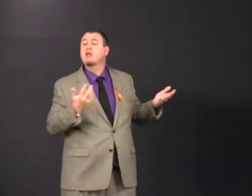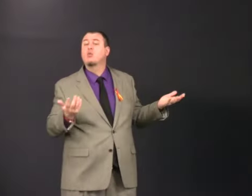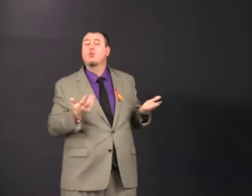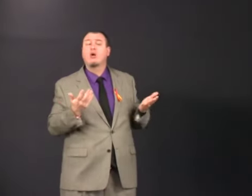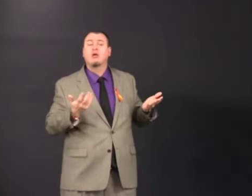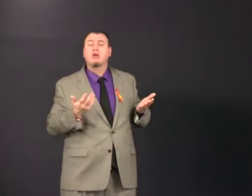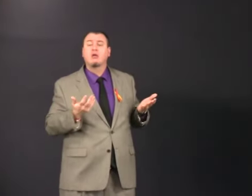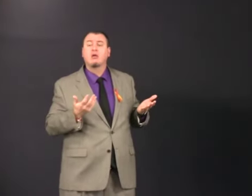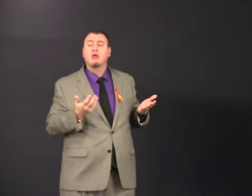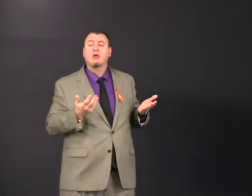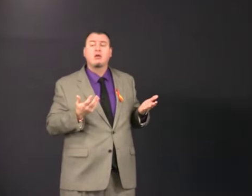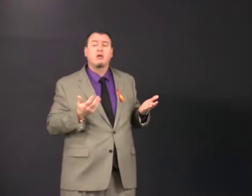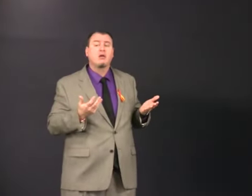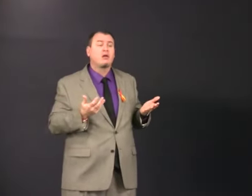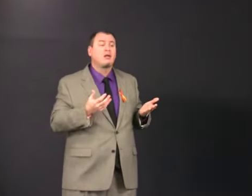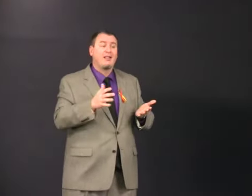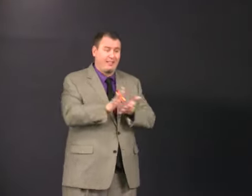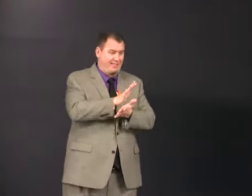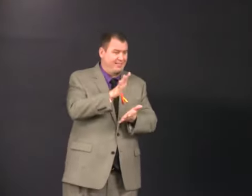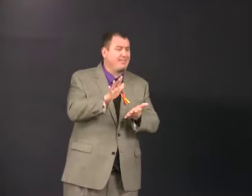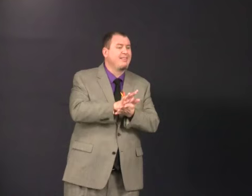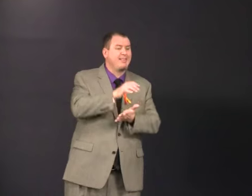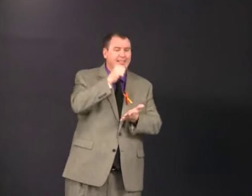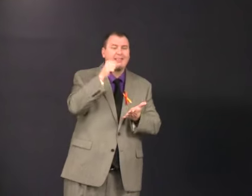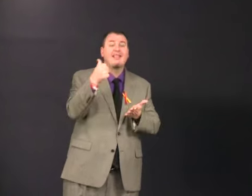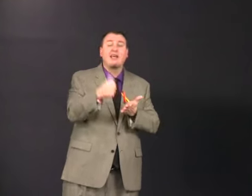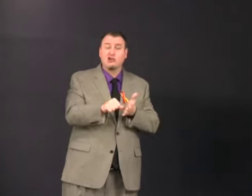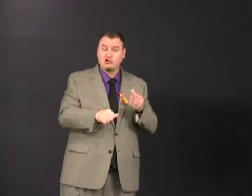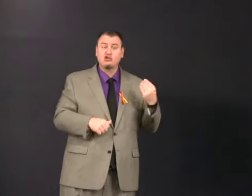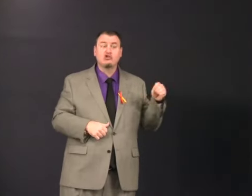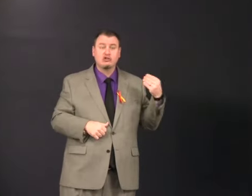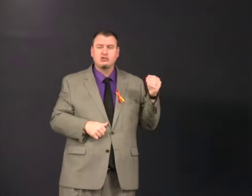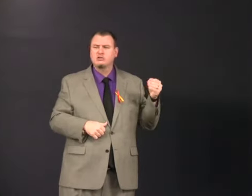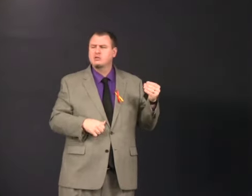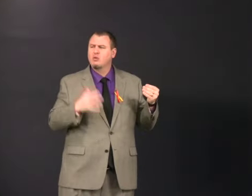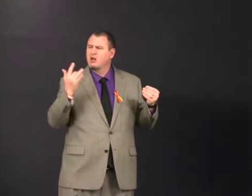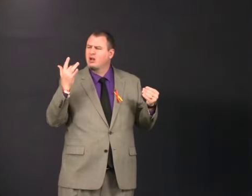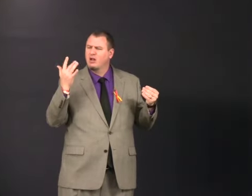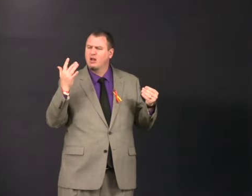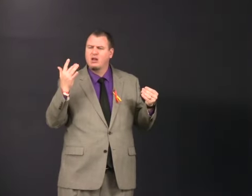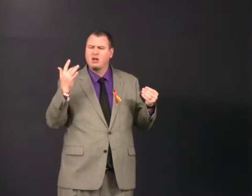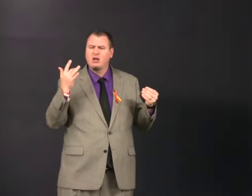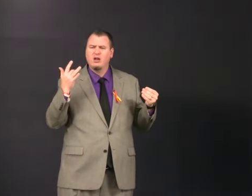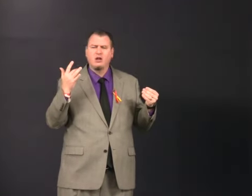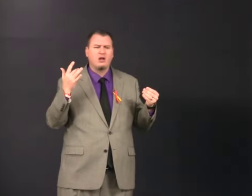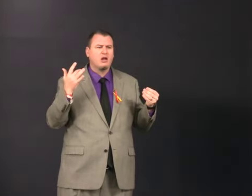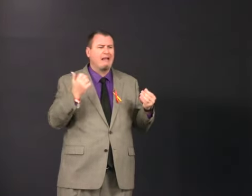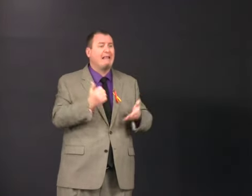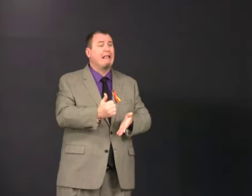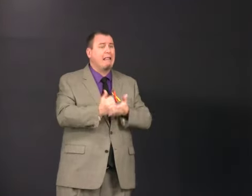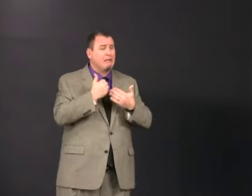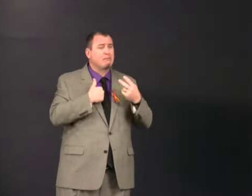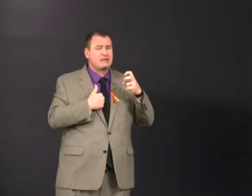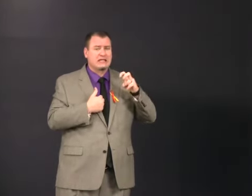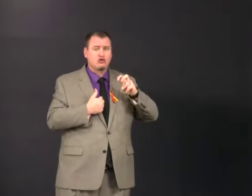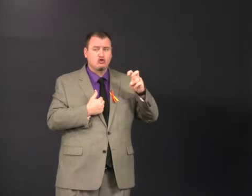him, and then Nehemiah had some requests, right? He requested the king to give him some